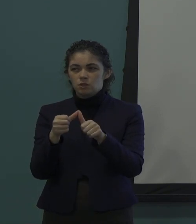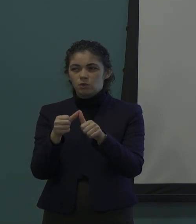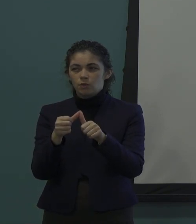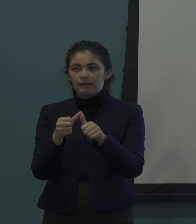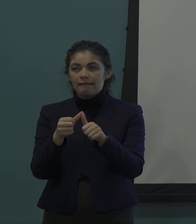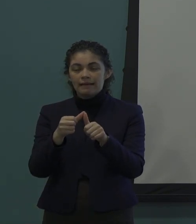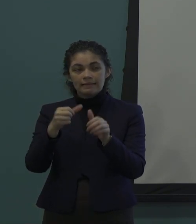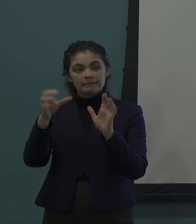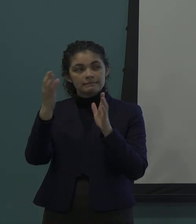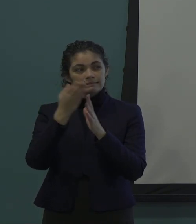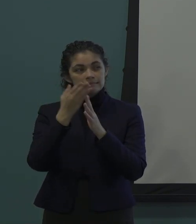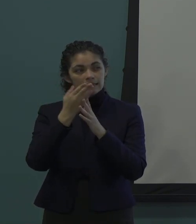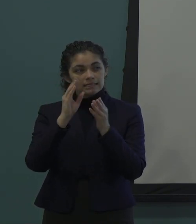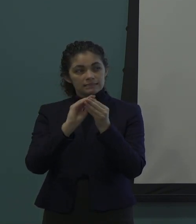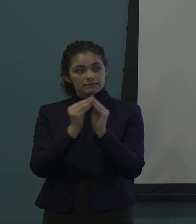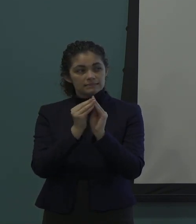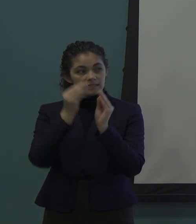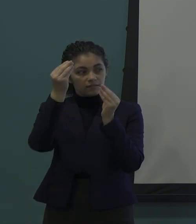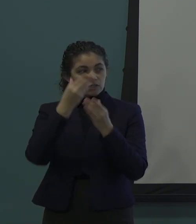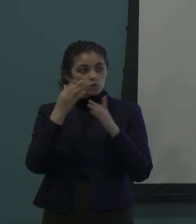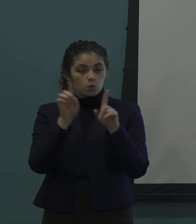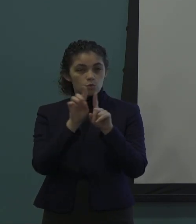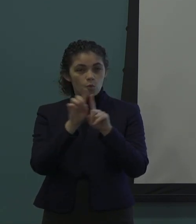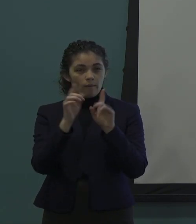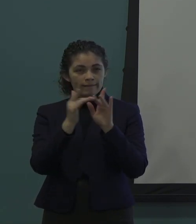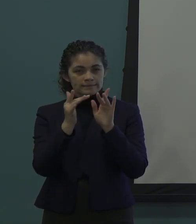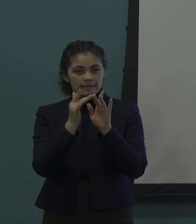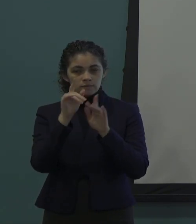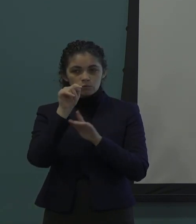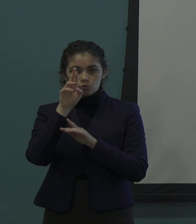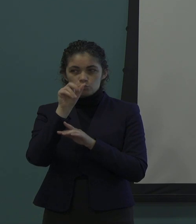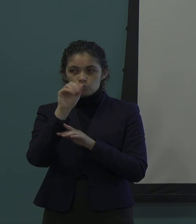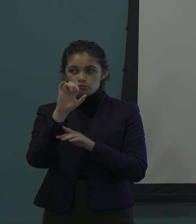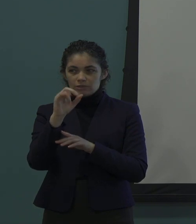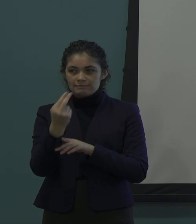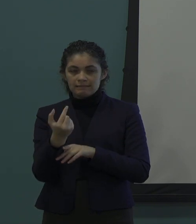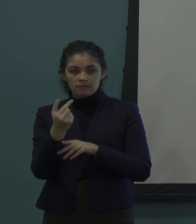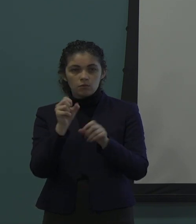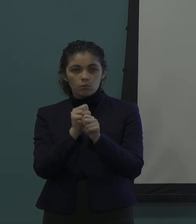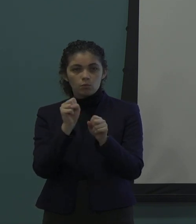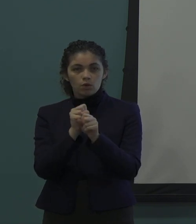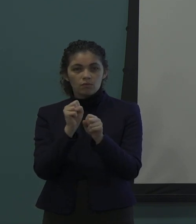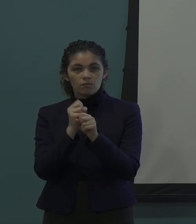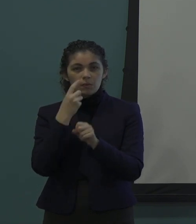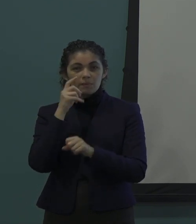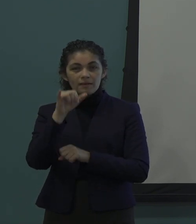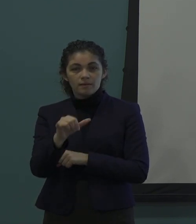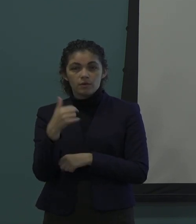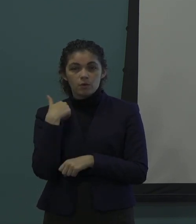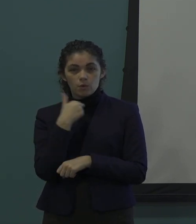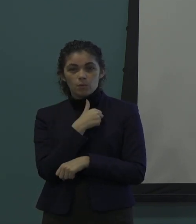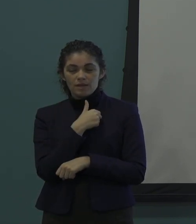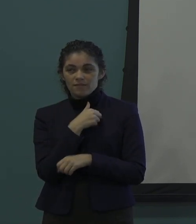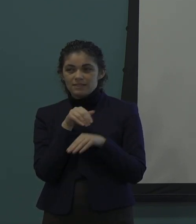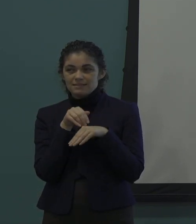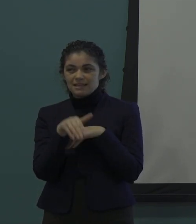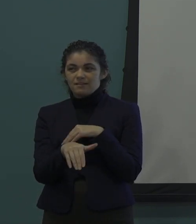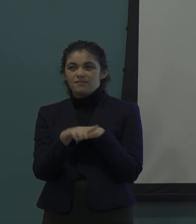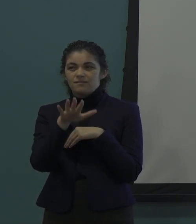identification and contact tracing work. This is specific to our jurisdiction. To date, we've sent